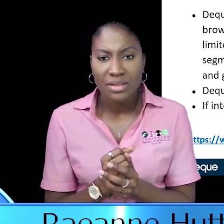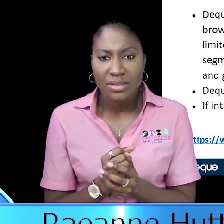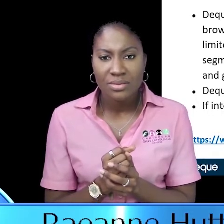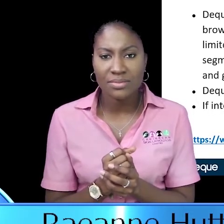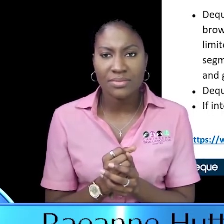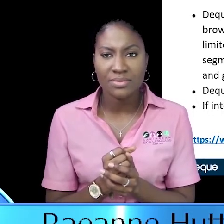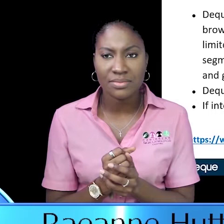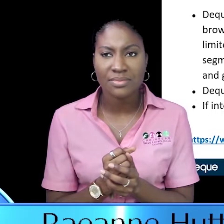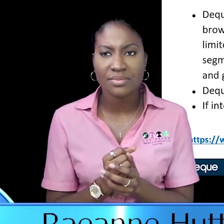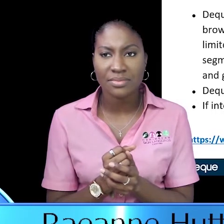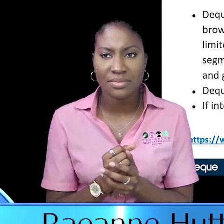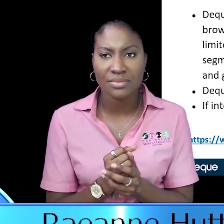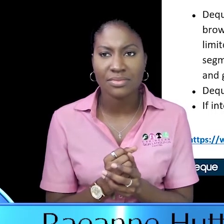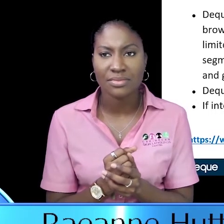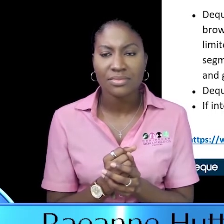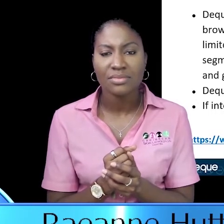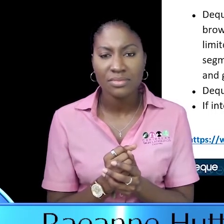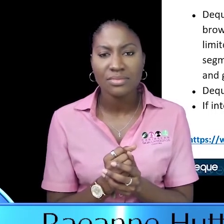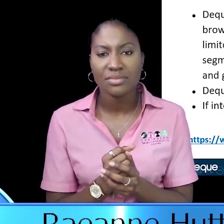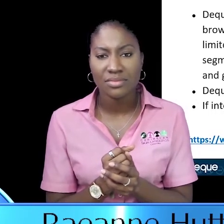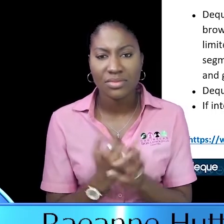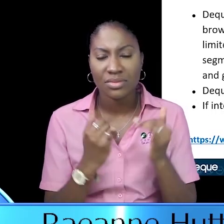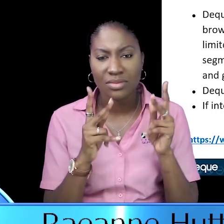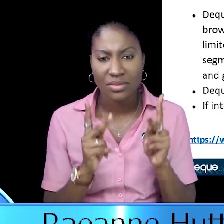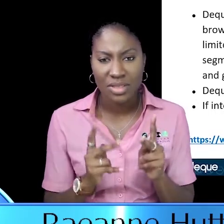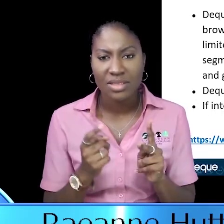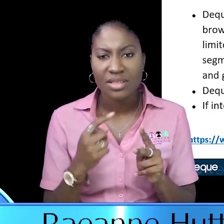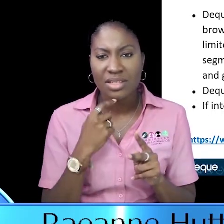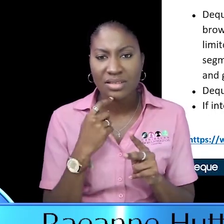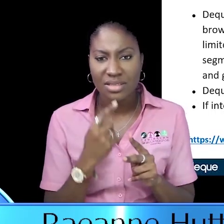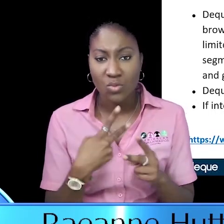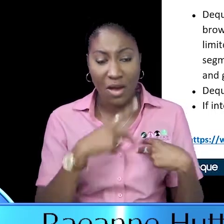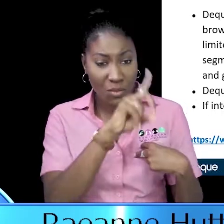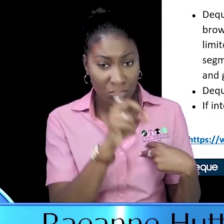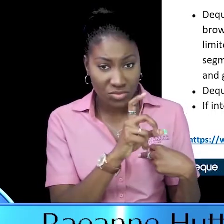Whoever's asking about the question for the link, which link are you asking about?